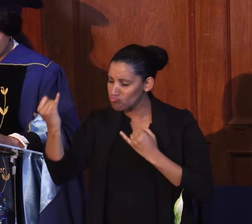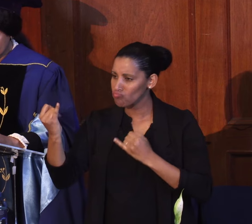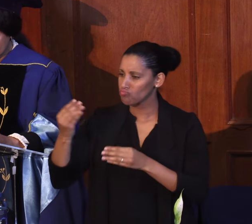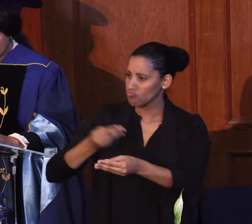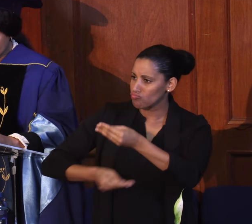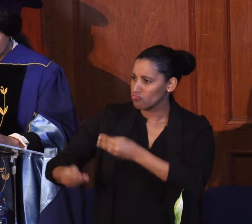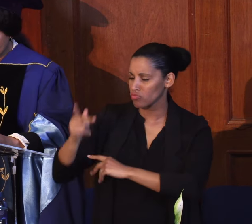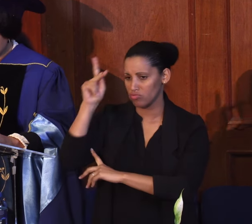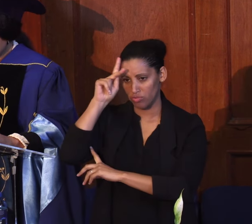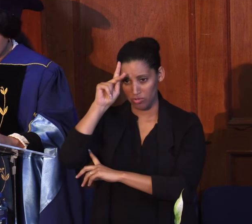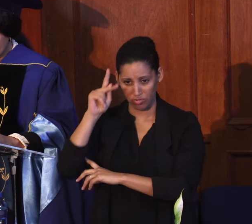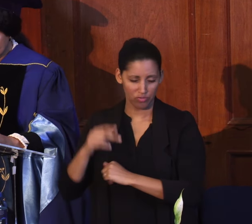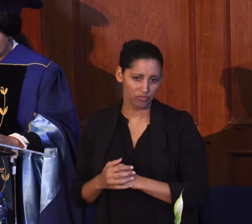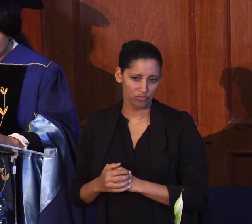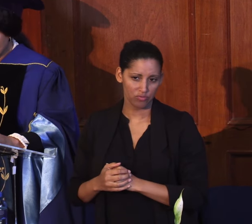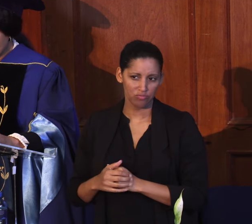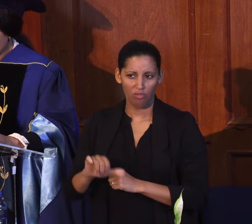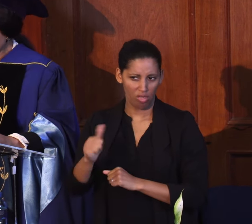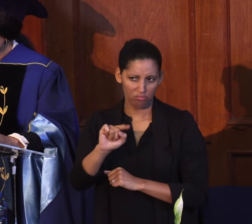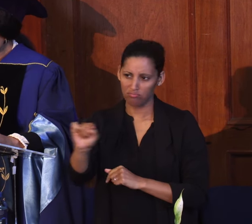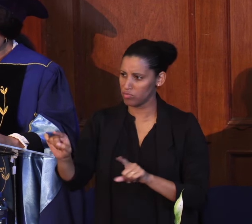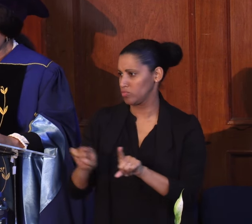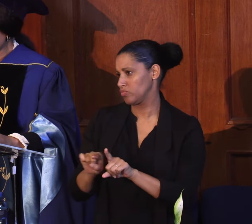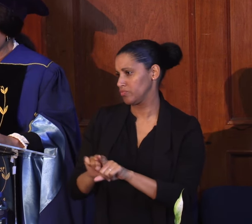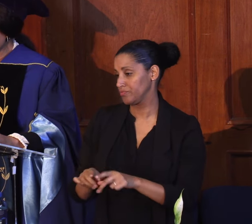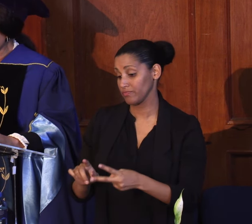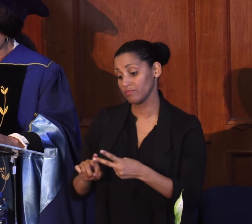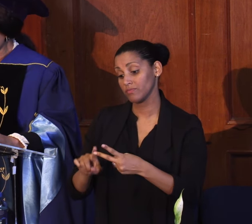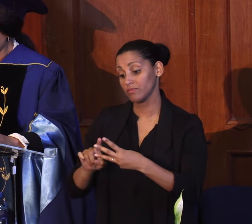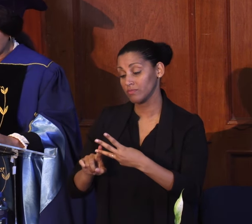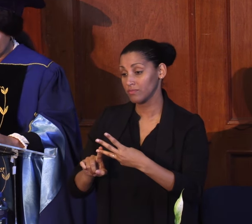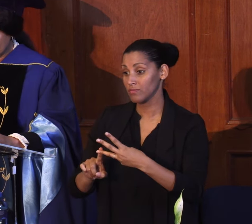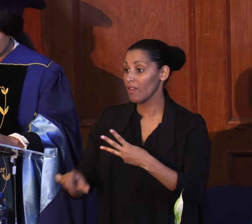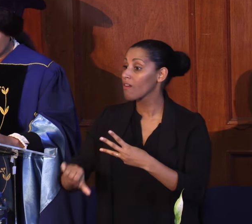knowledge. And finally, commit to serving others.